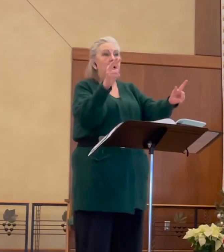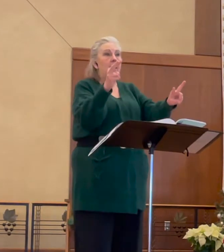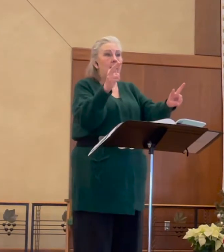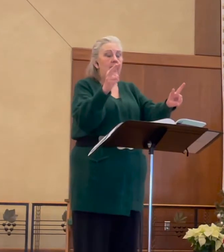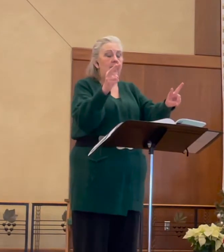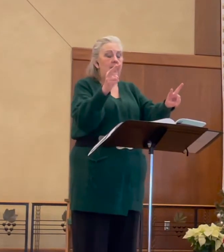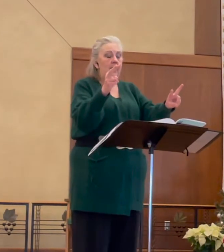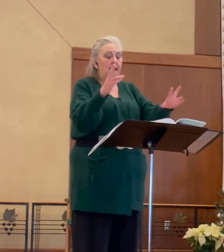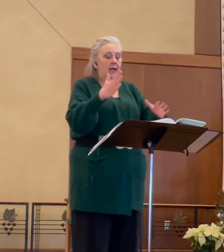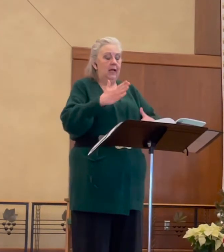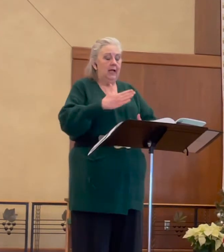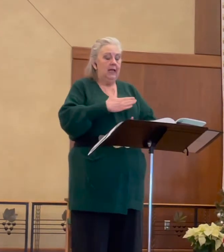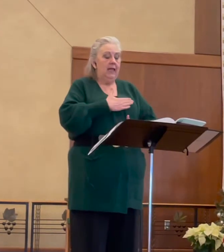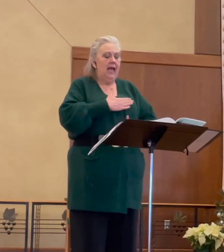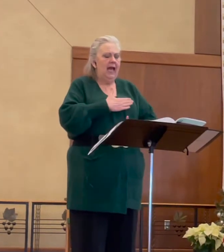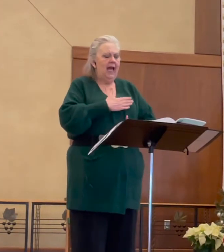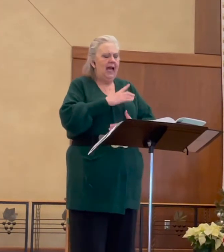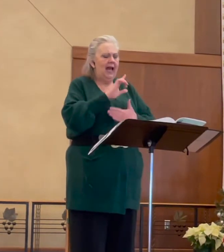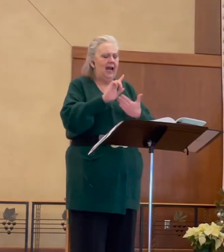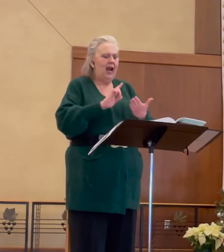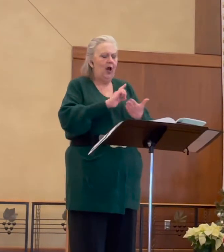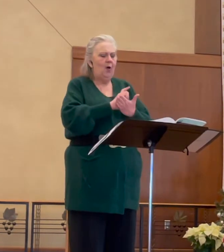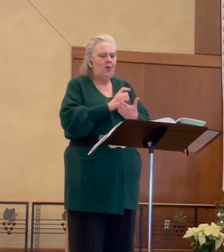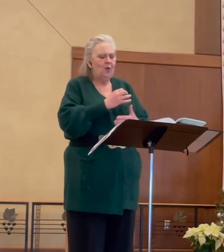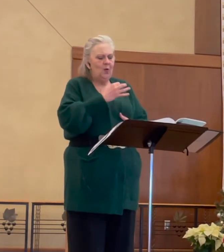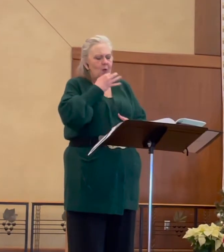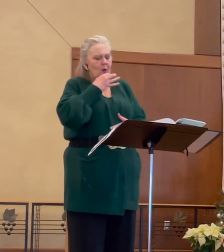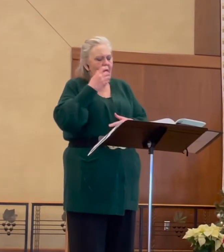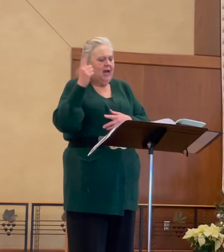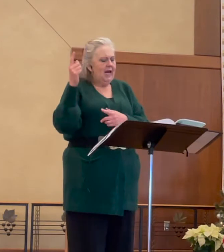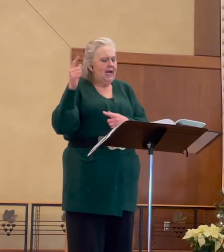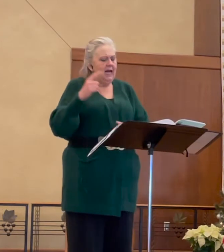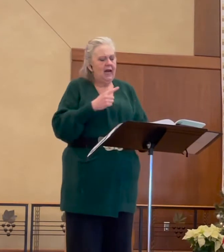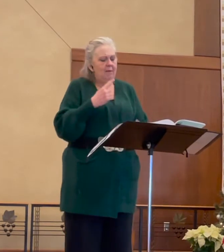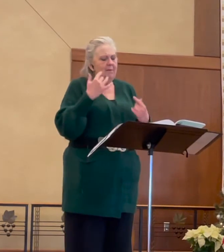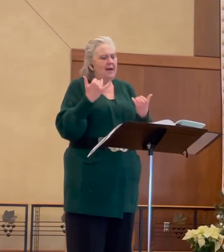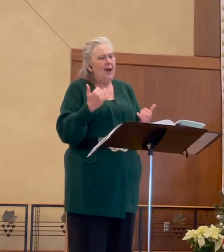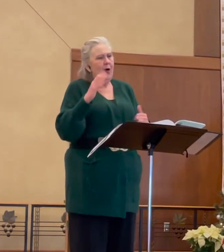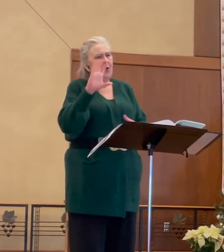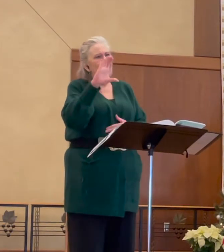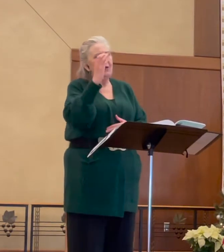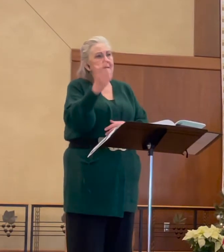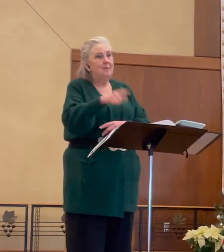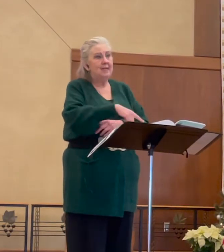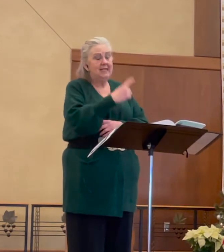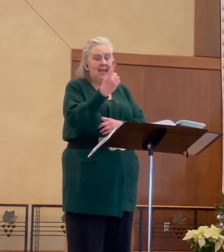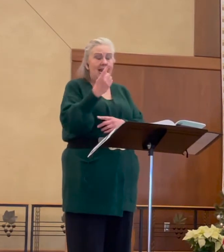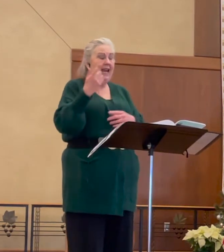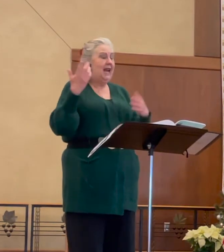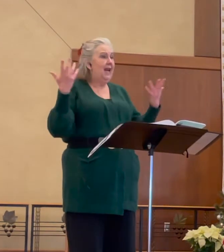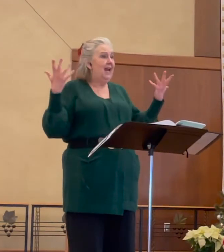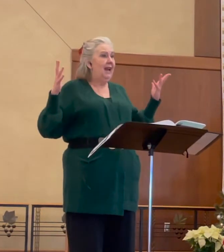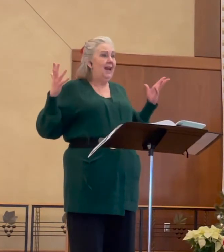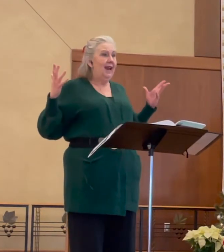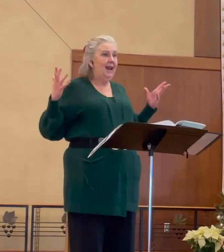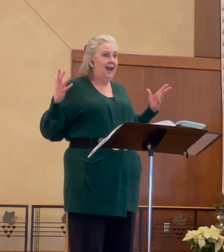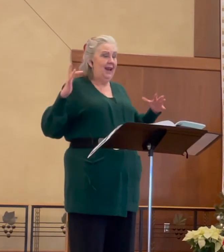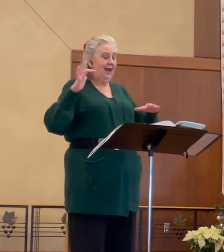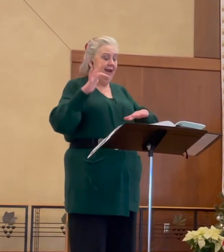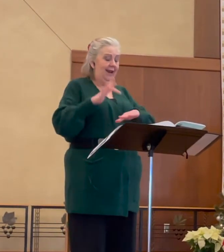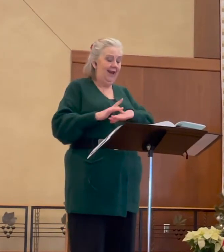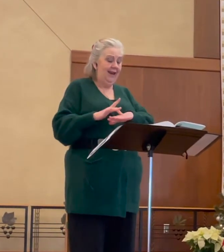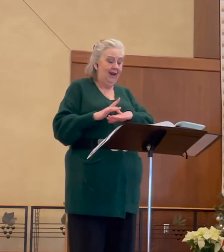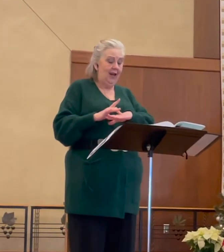For glad and golden hours come swiftly on the wing. And now on Christmas Day, we are there. I look out